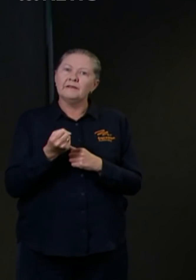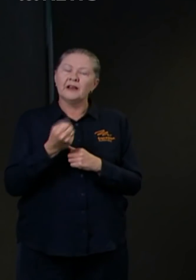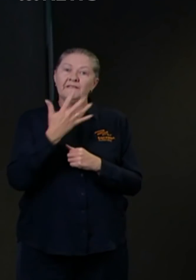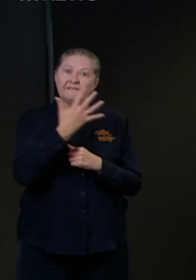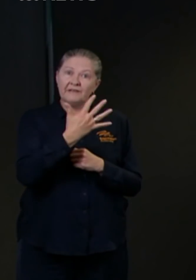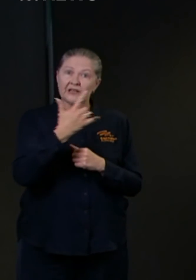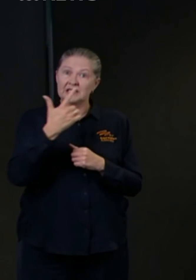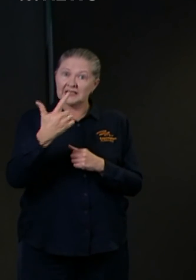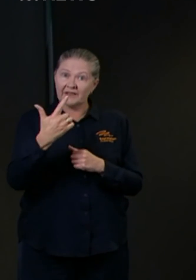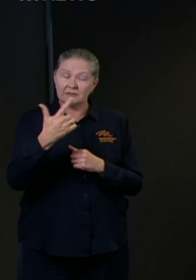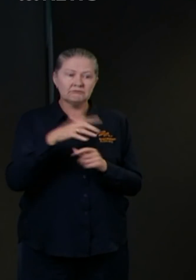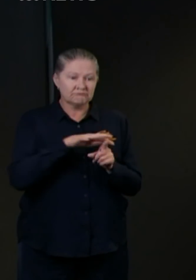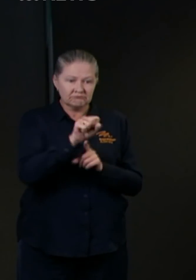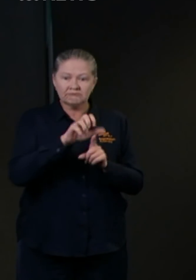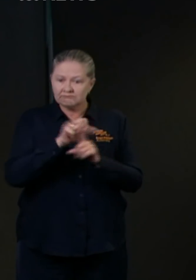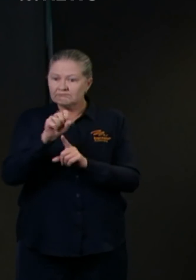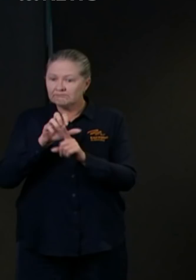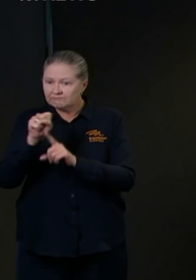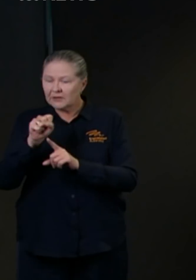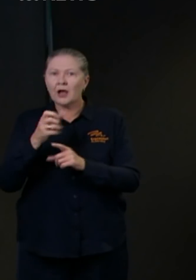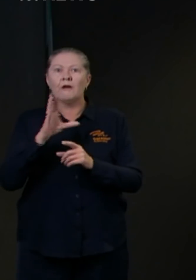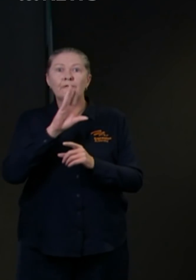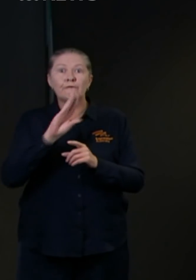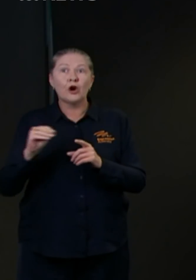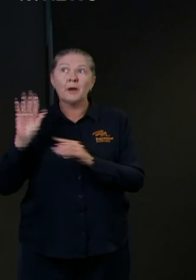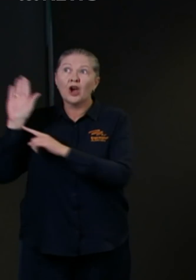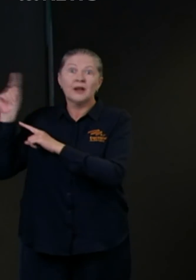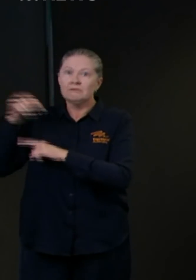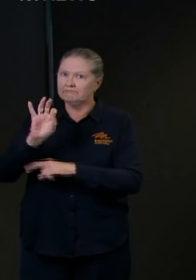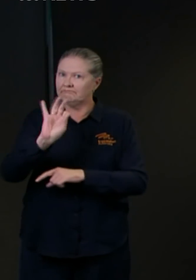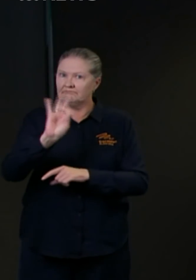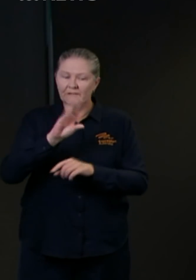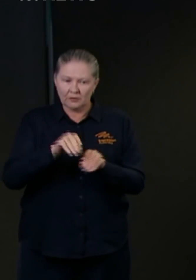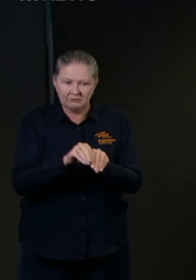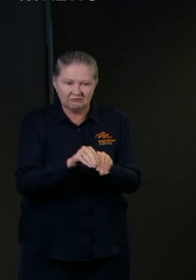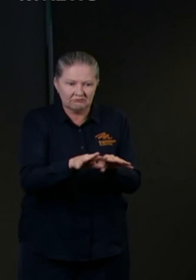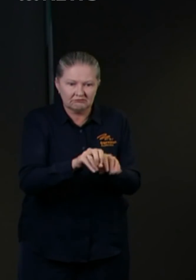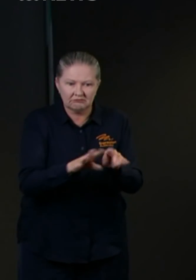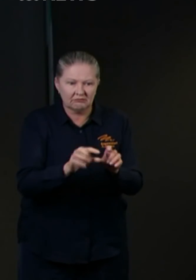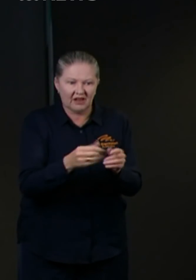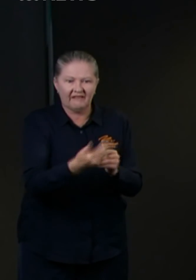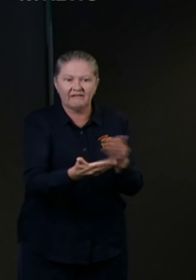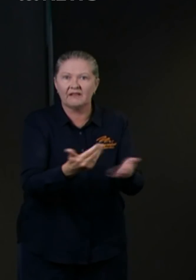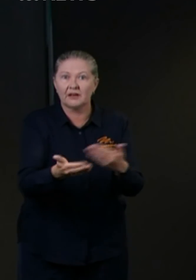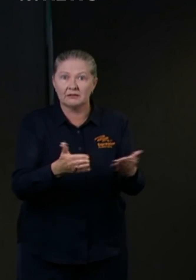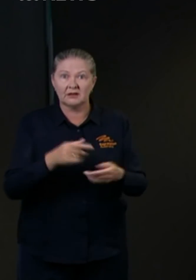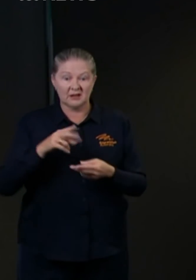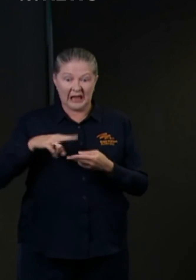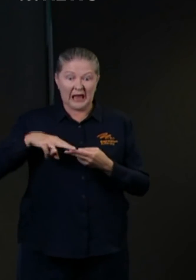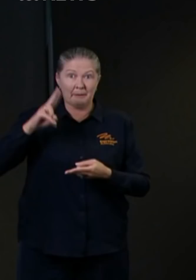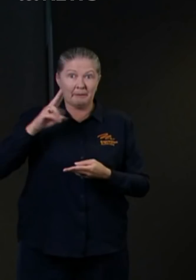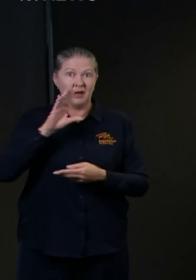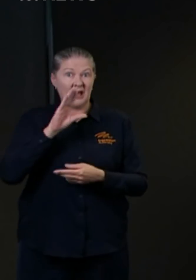There are 57 confirmed cases believed to be related to community transmission. This is a significant increase from